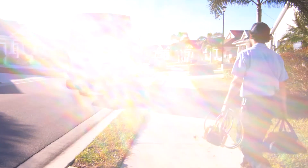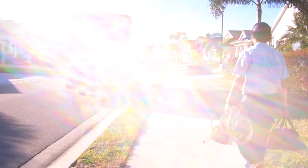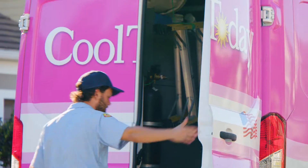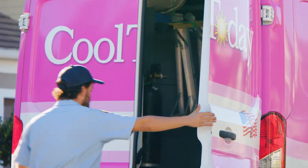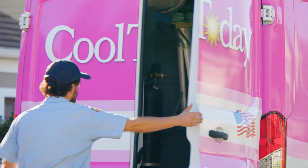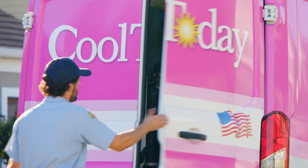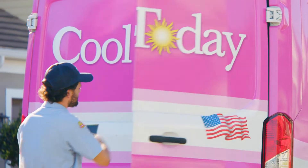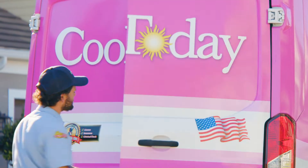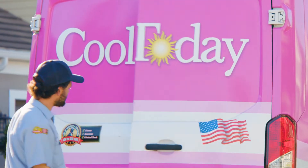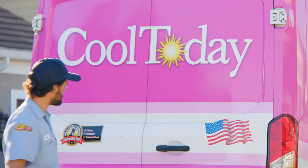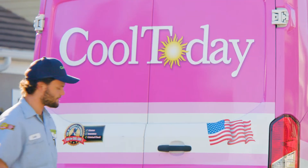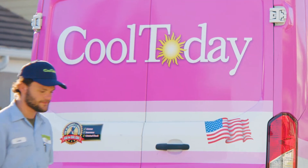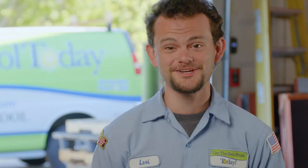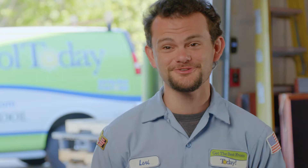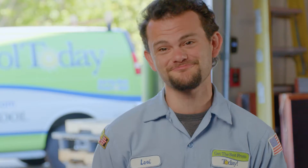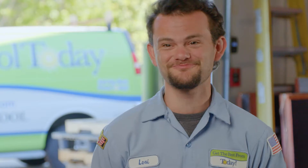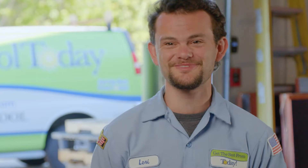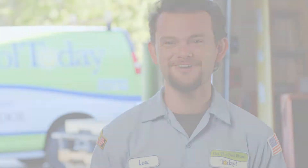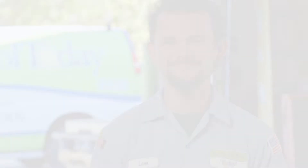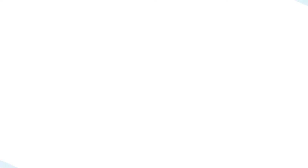the Cool Today jingle. Ten years later, I'm a technician. Here I am.